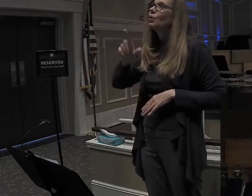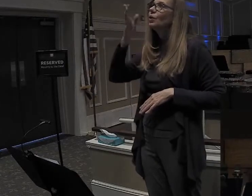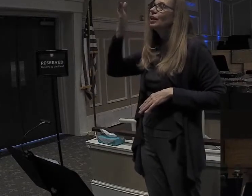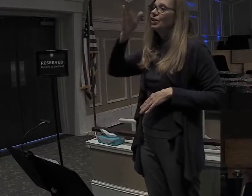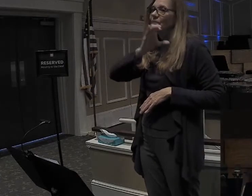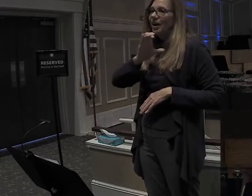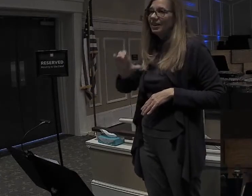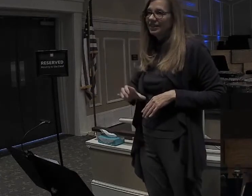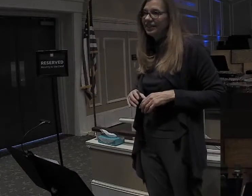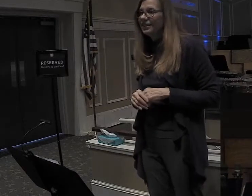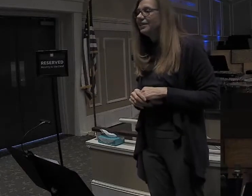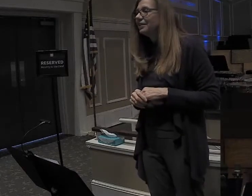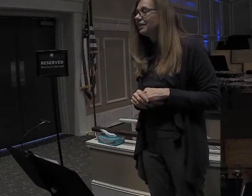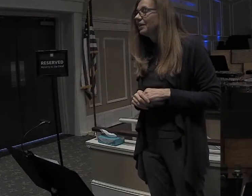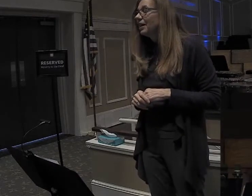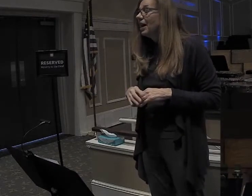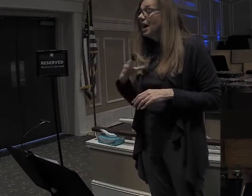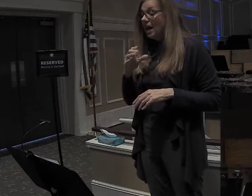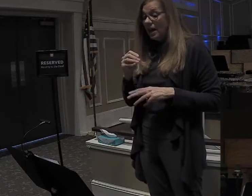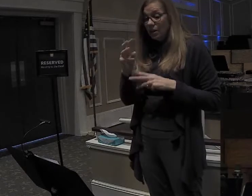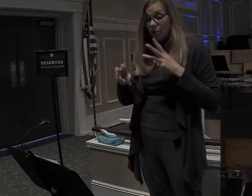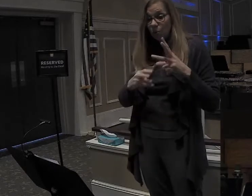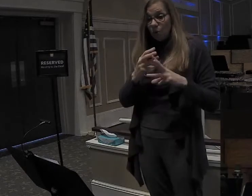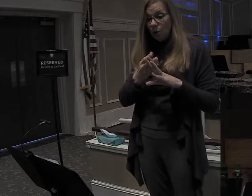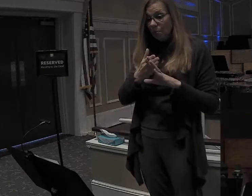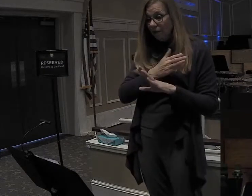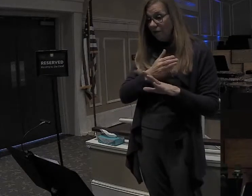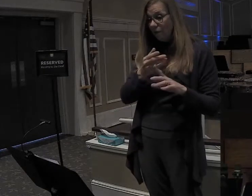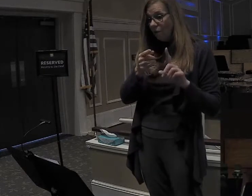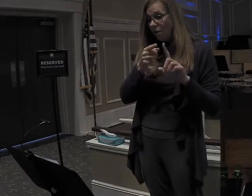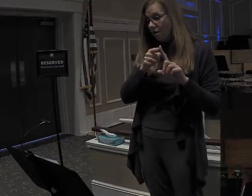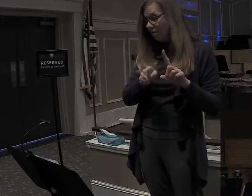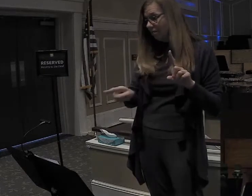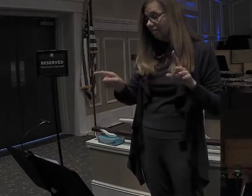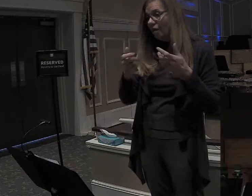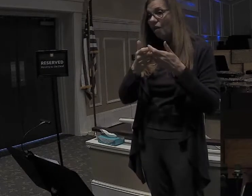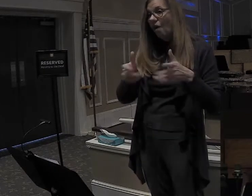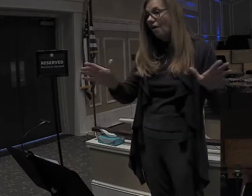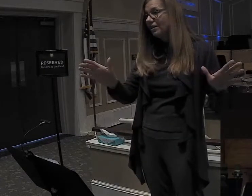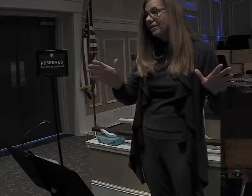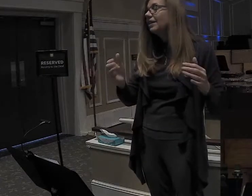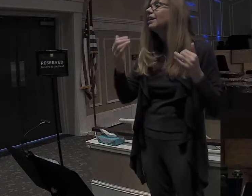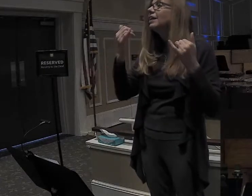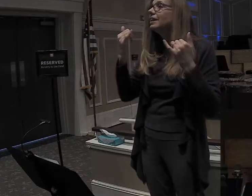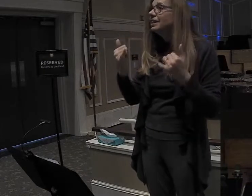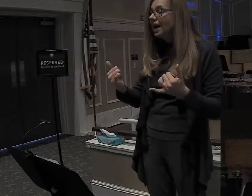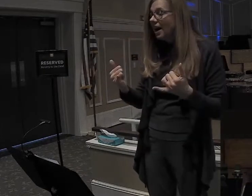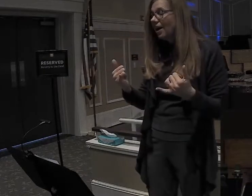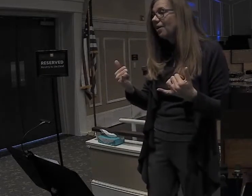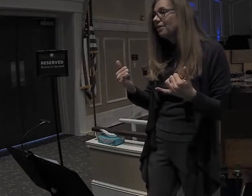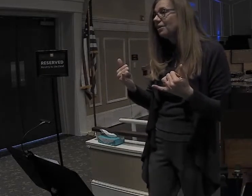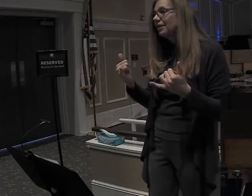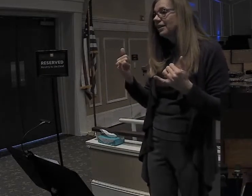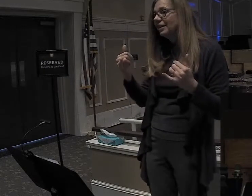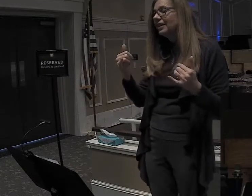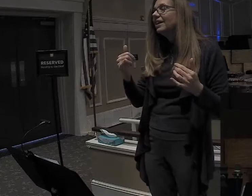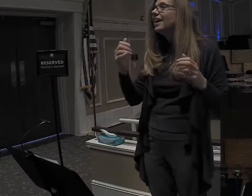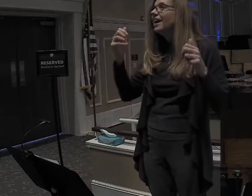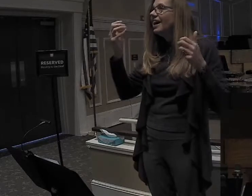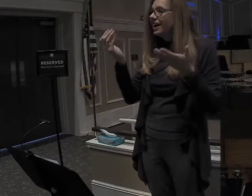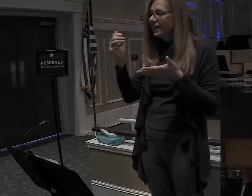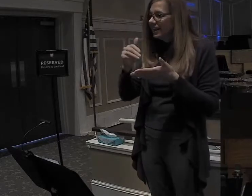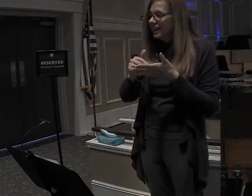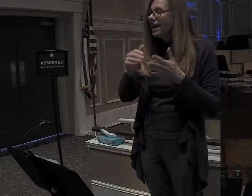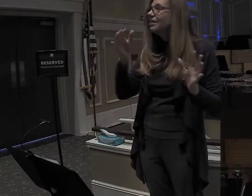Christ. And the world that was lost at the fall of man is now brought back under